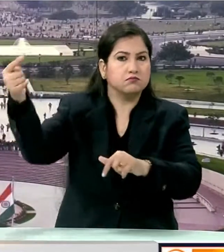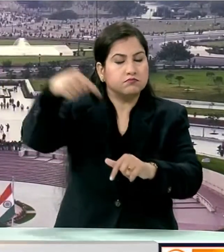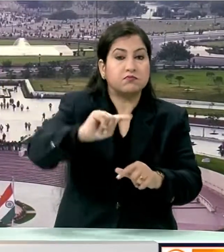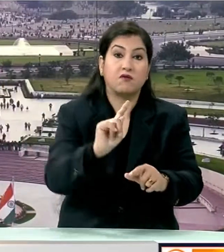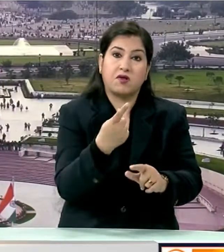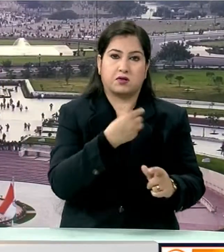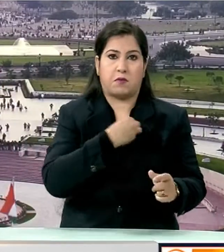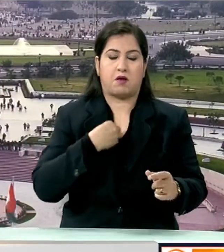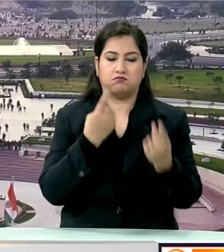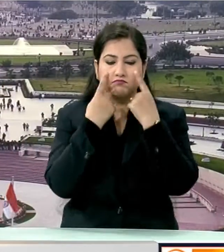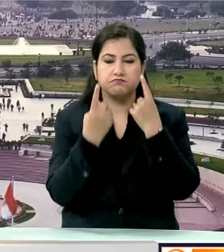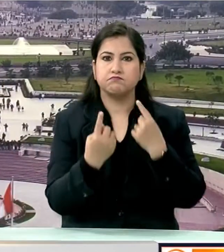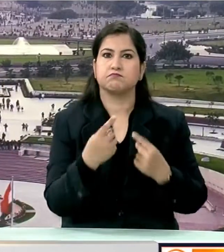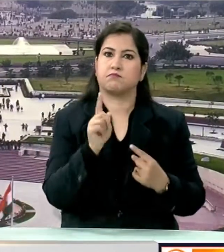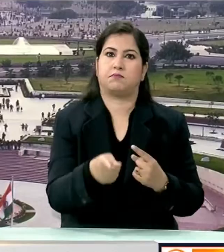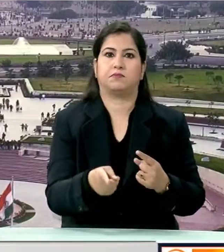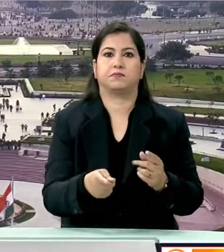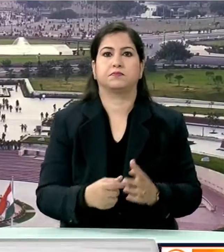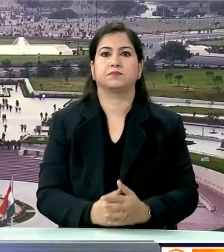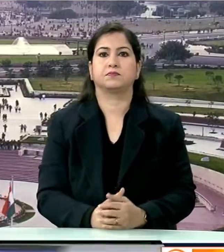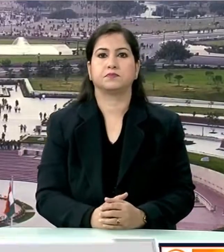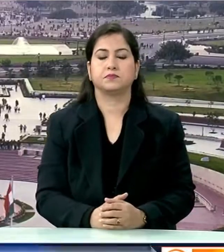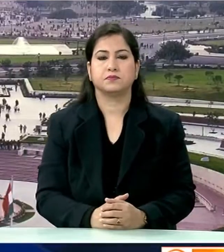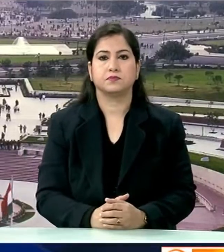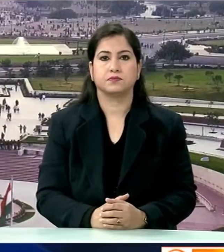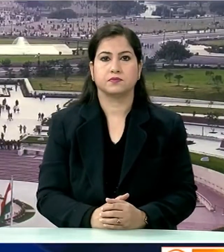from Italy and Iran.